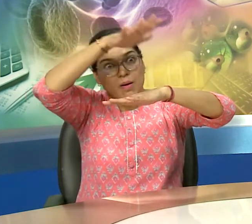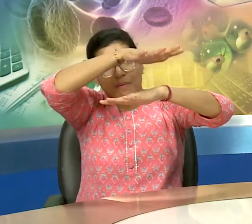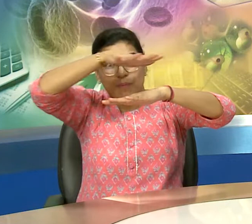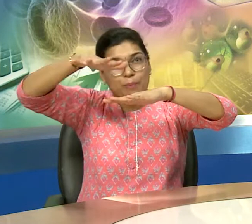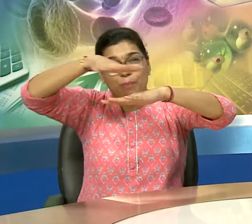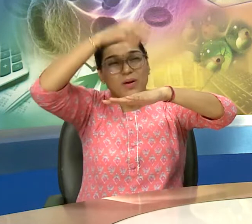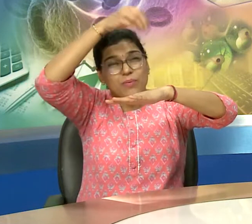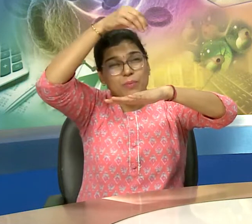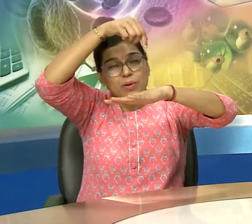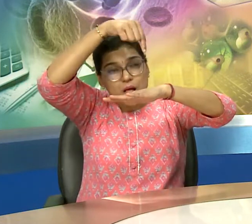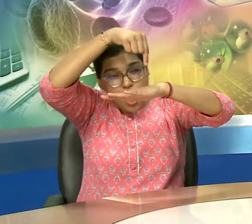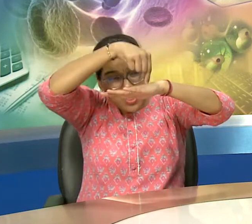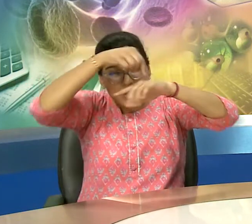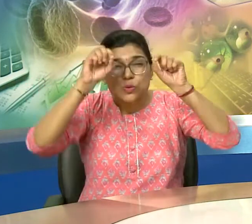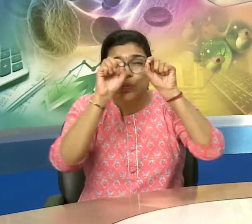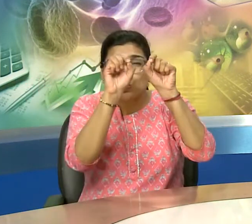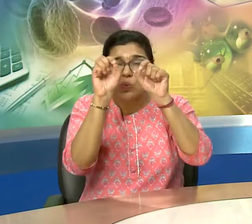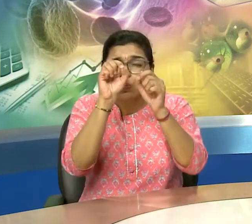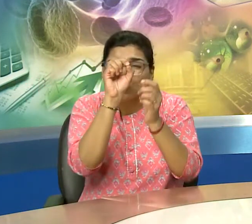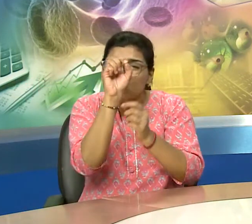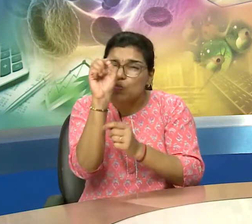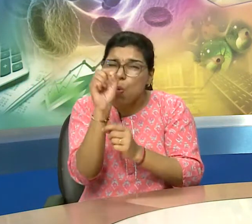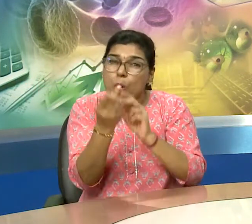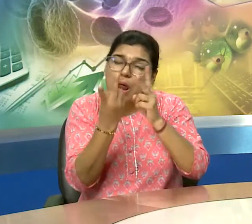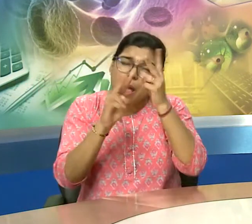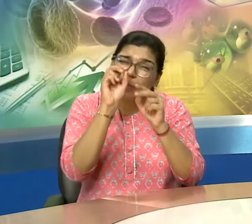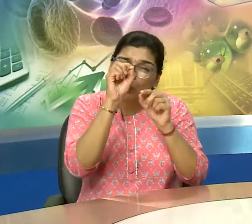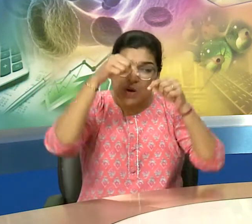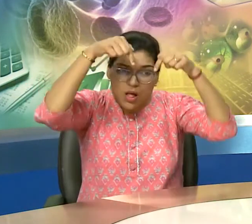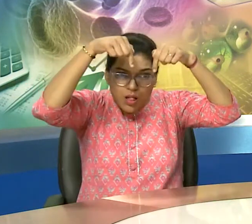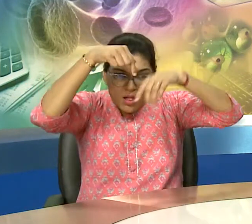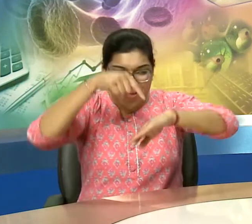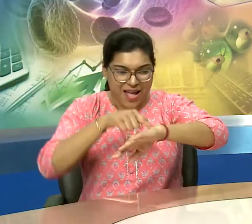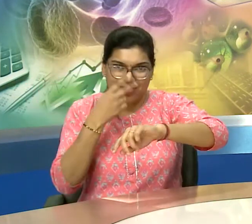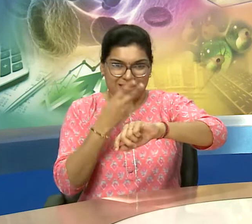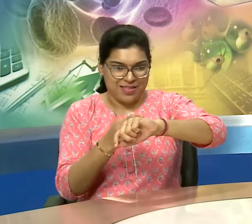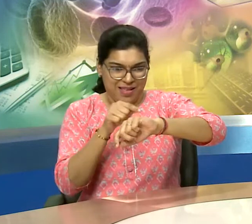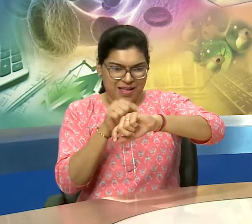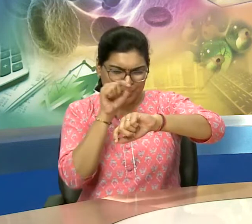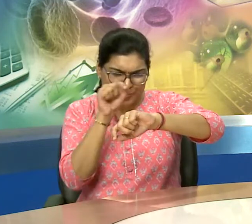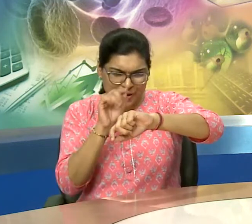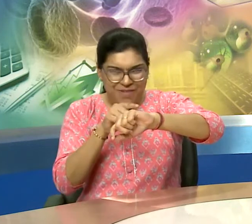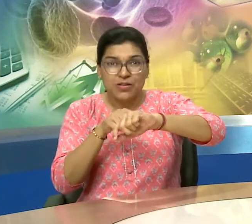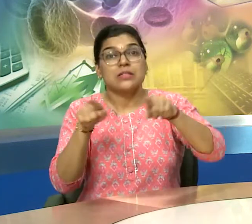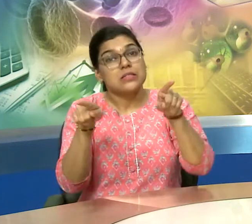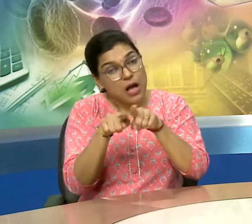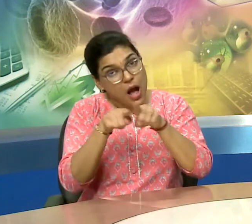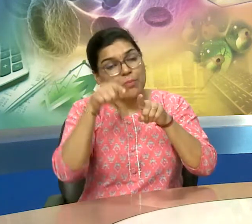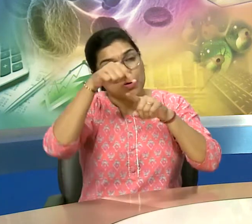pore spaces between the soil particles are saturated with water, as they are very small